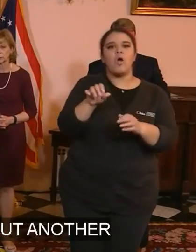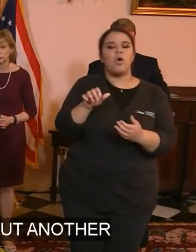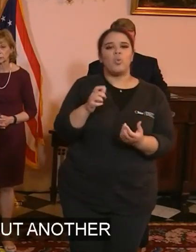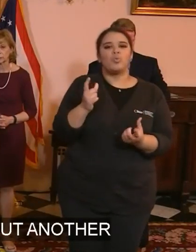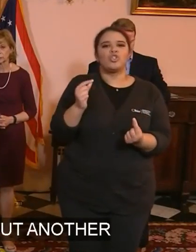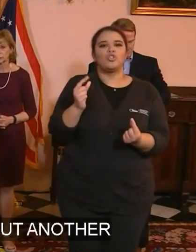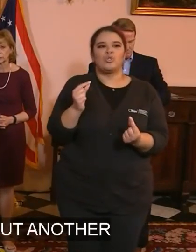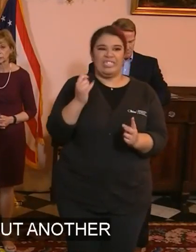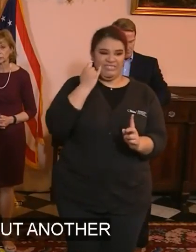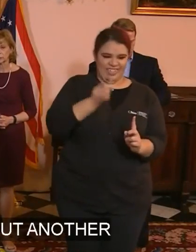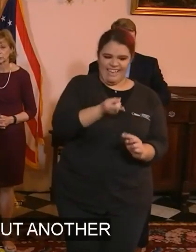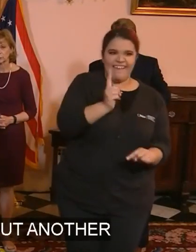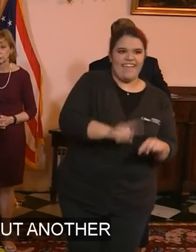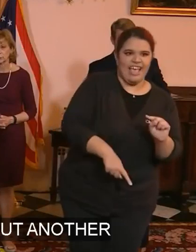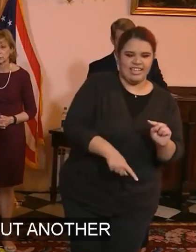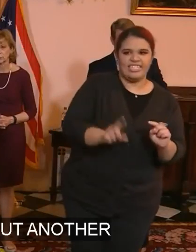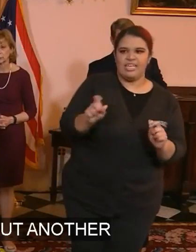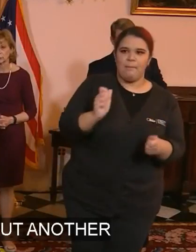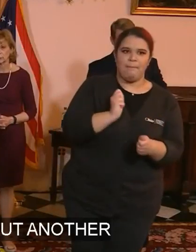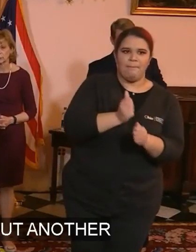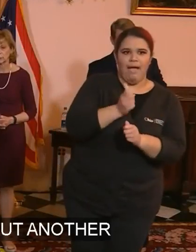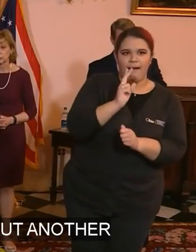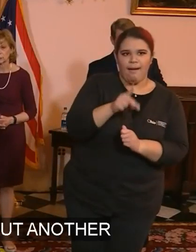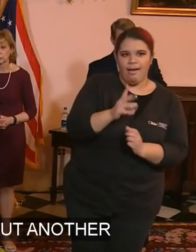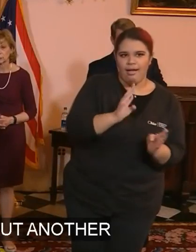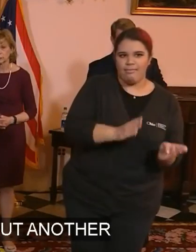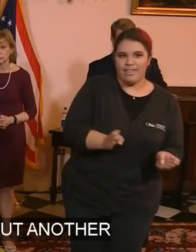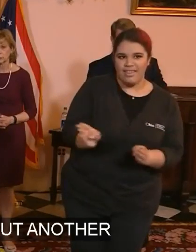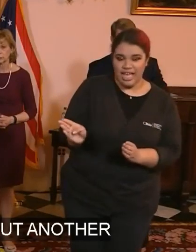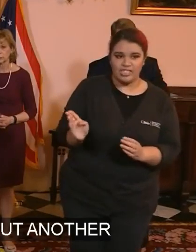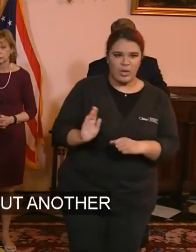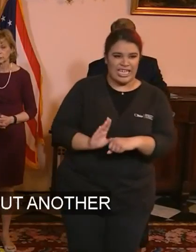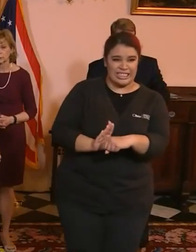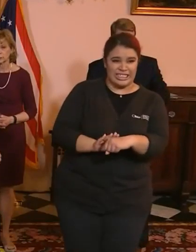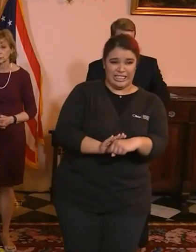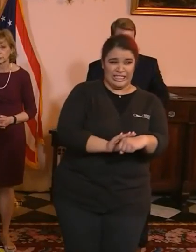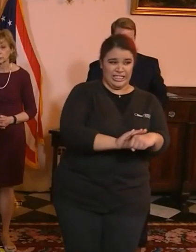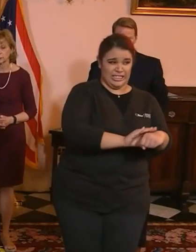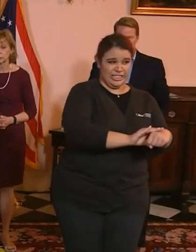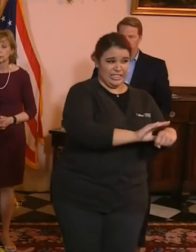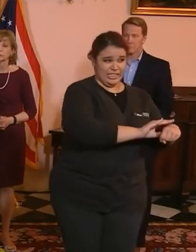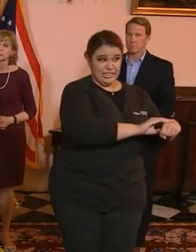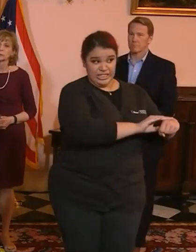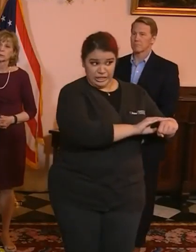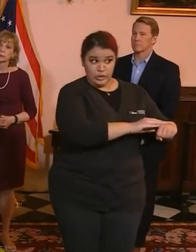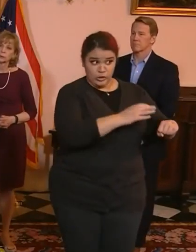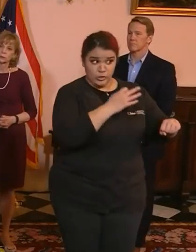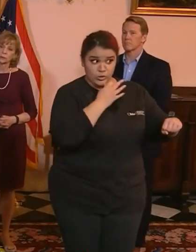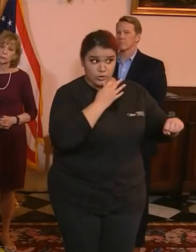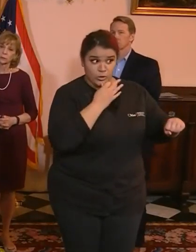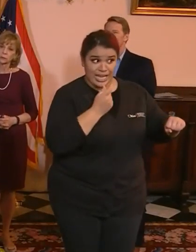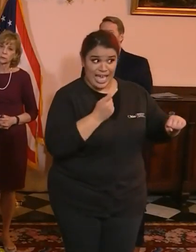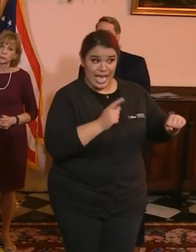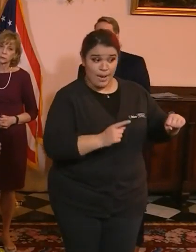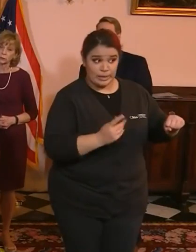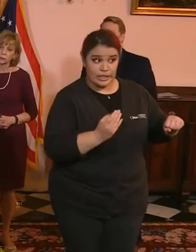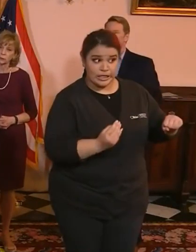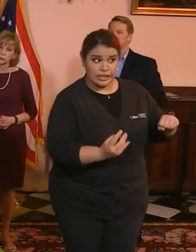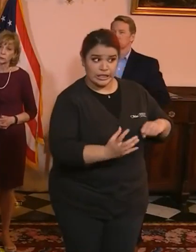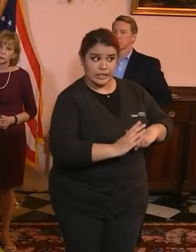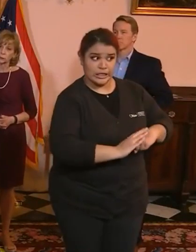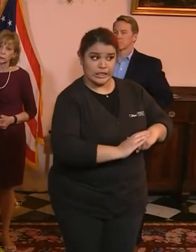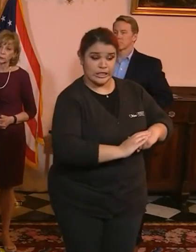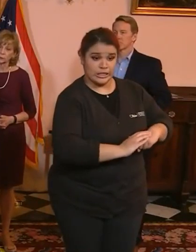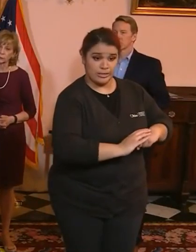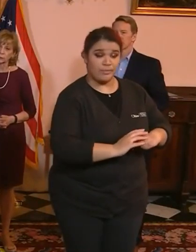If not, they need to figure out another arrangement. So I've signaled both of those things as things that are coming up. I think I also signaled